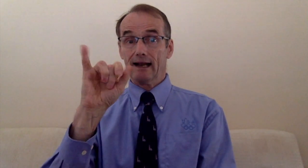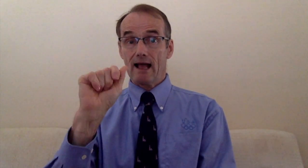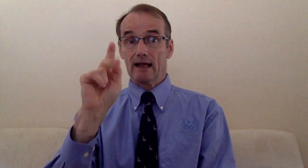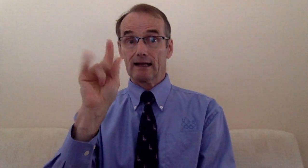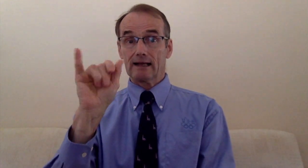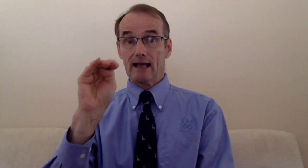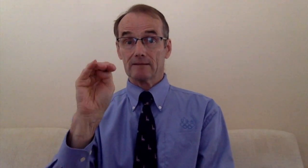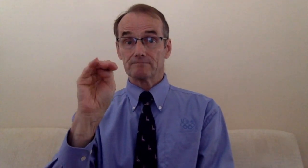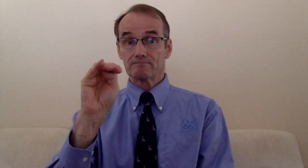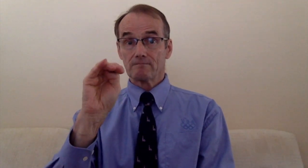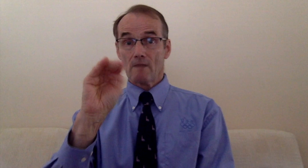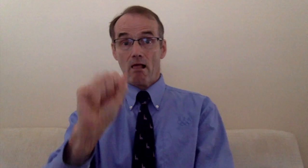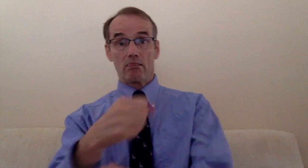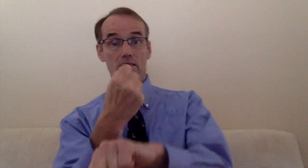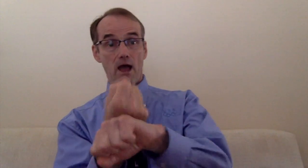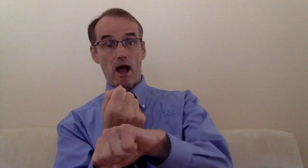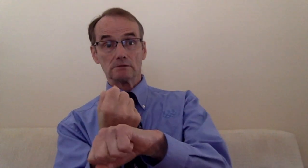When he shuts,